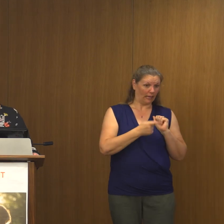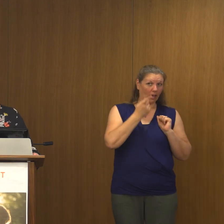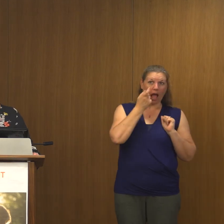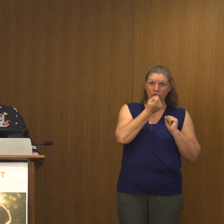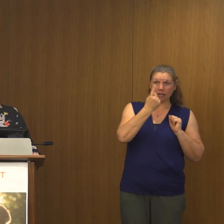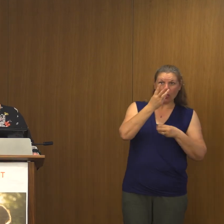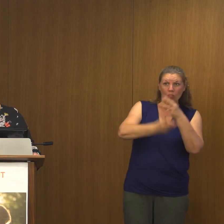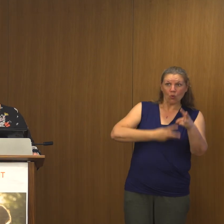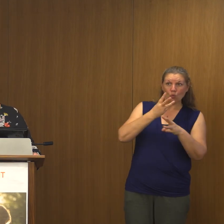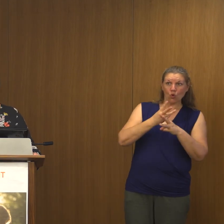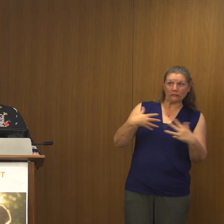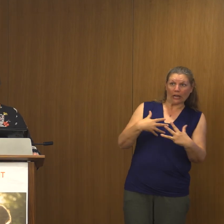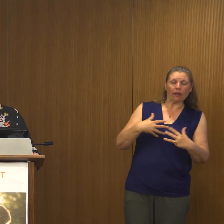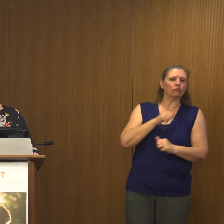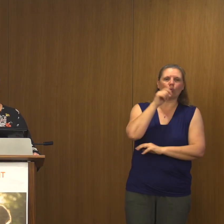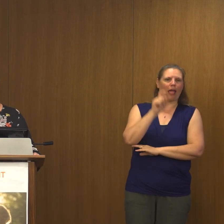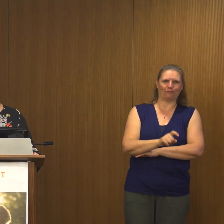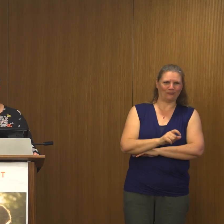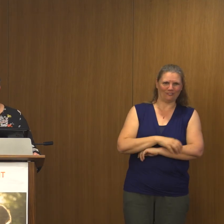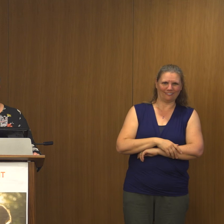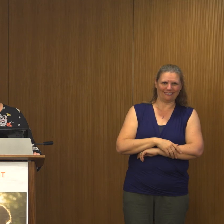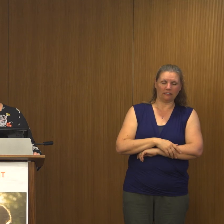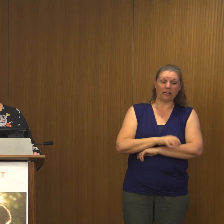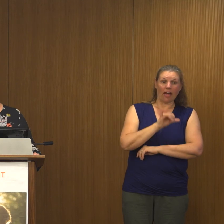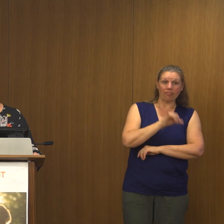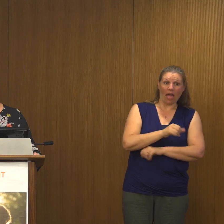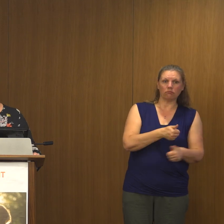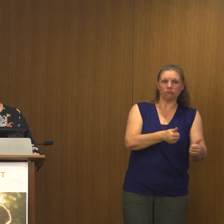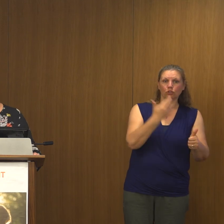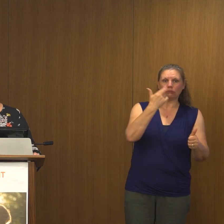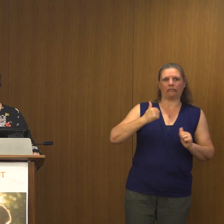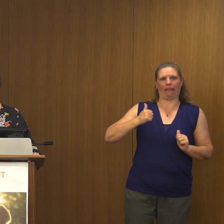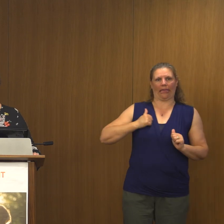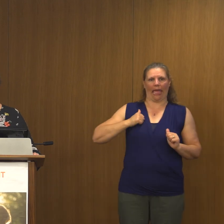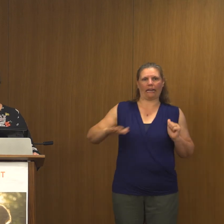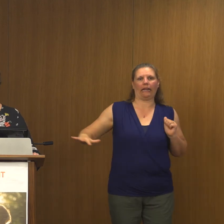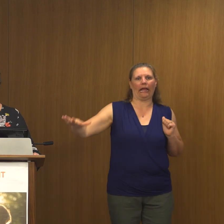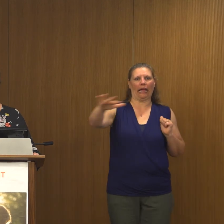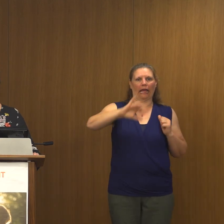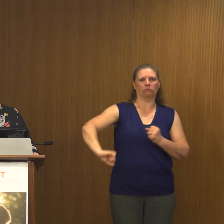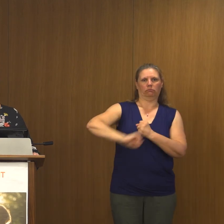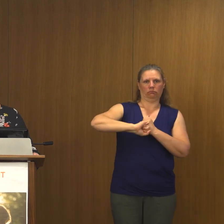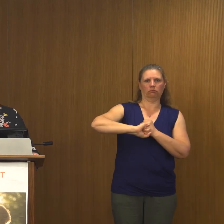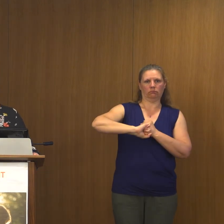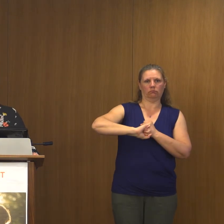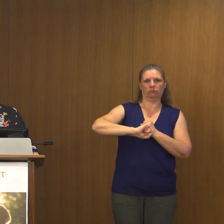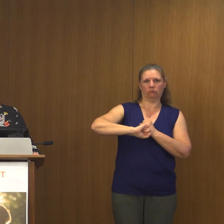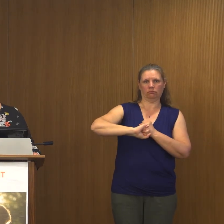place. All this couldn't have happened without a supportive Canadian framework of services that became a regular part of our home life.